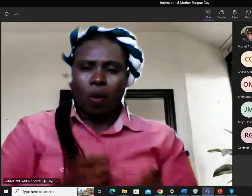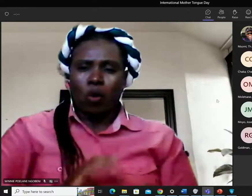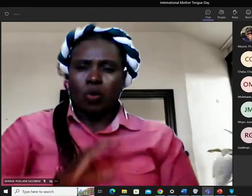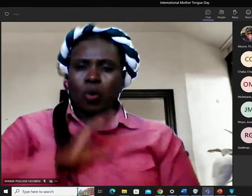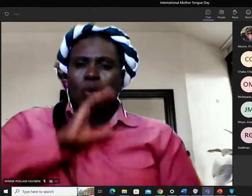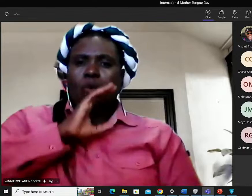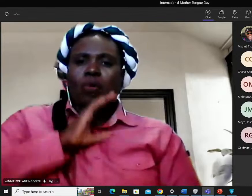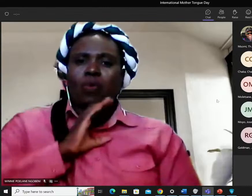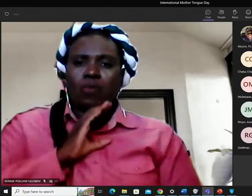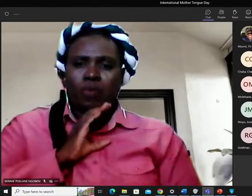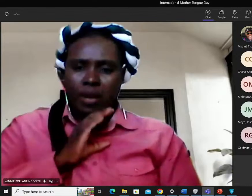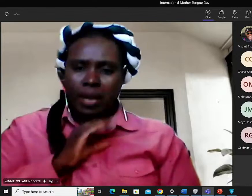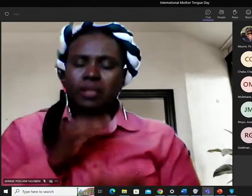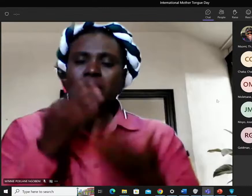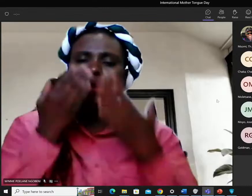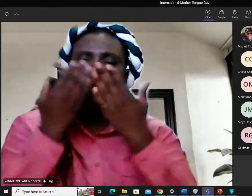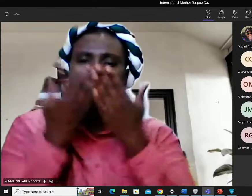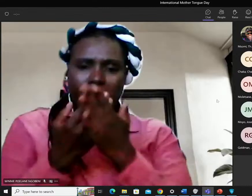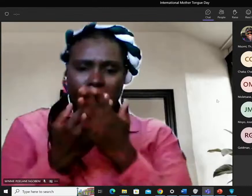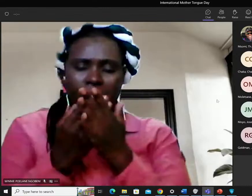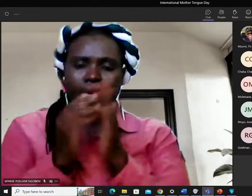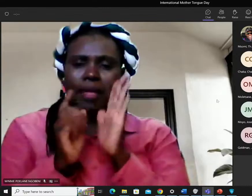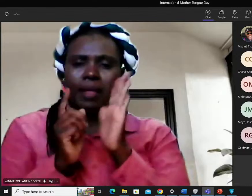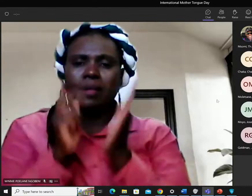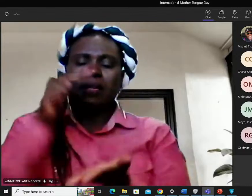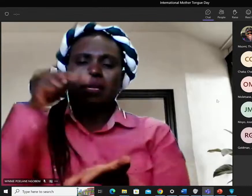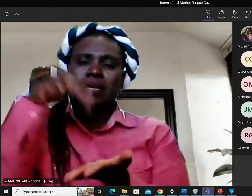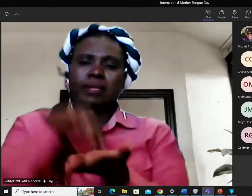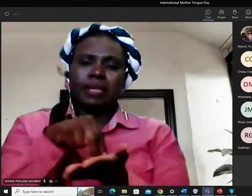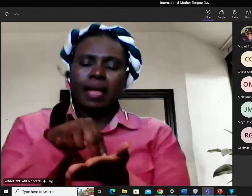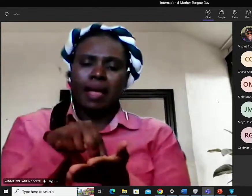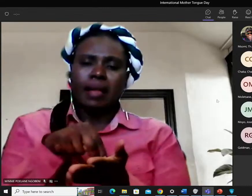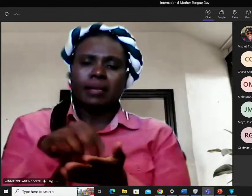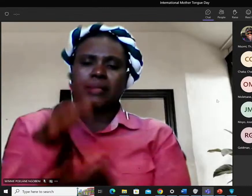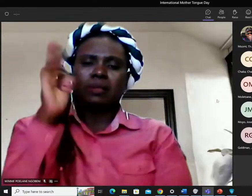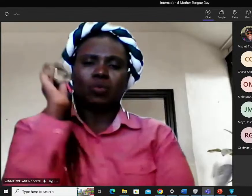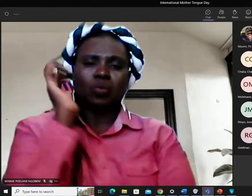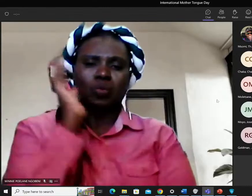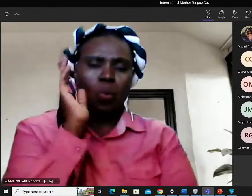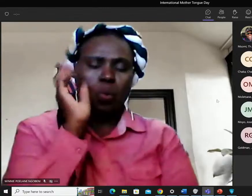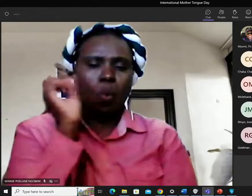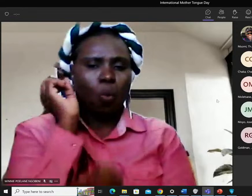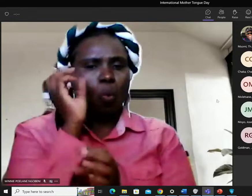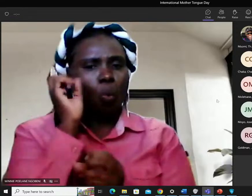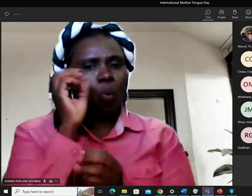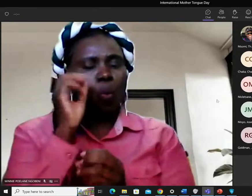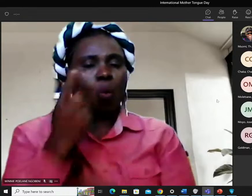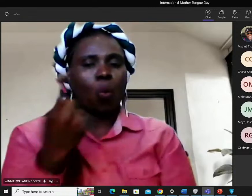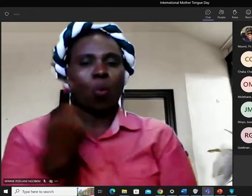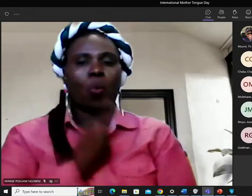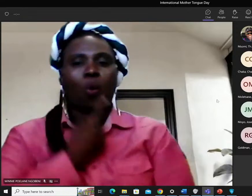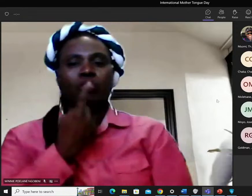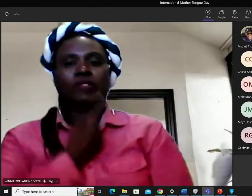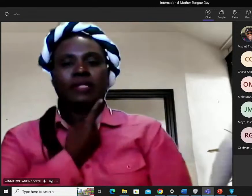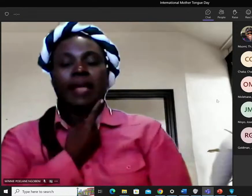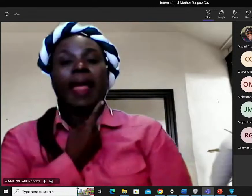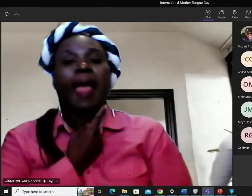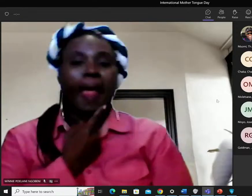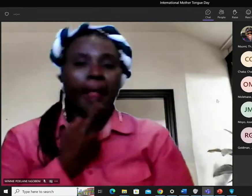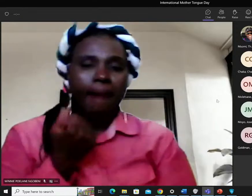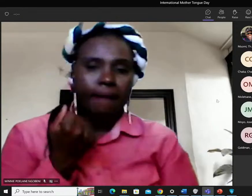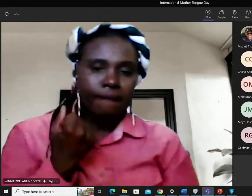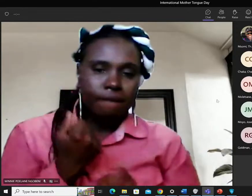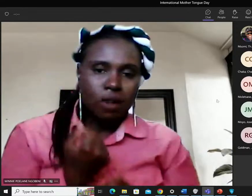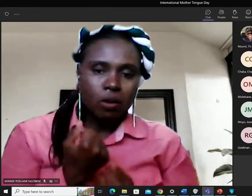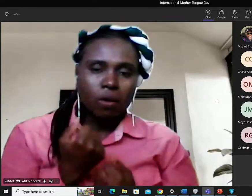are in front of people, you are at a better stage to present yourself. So